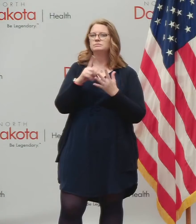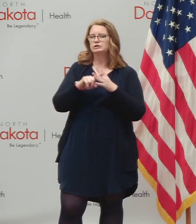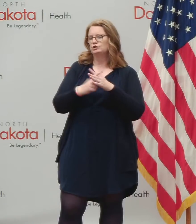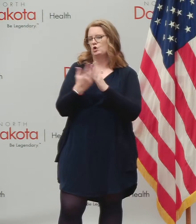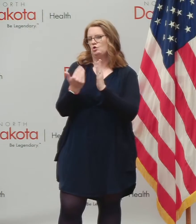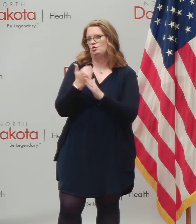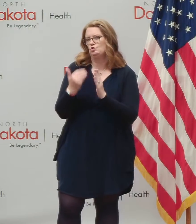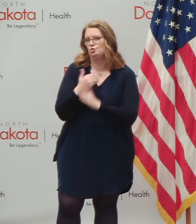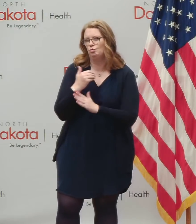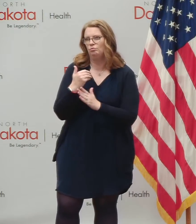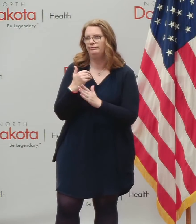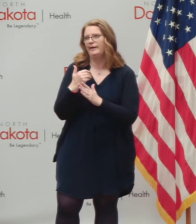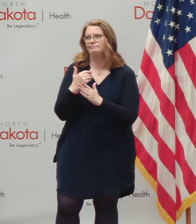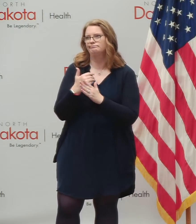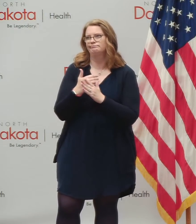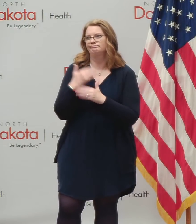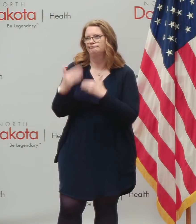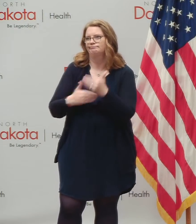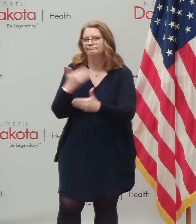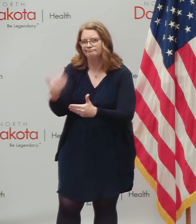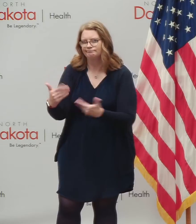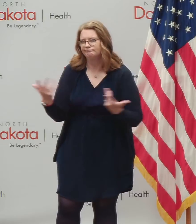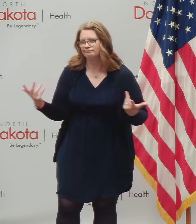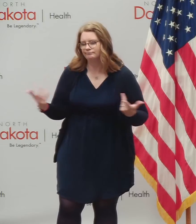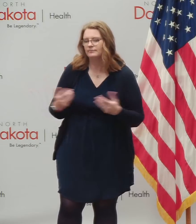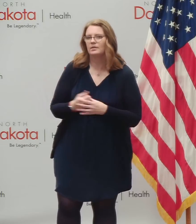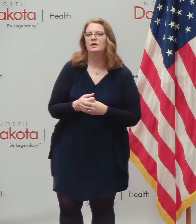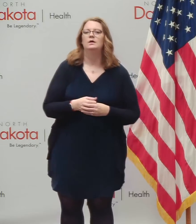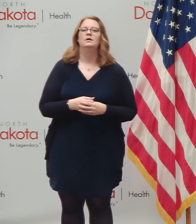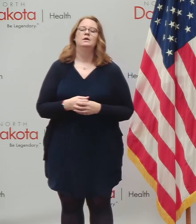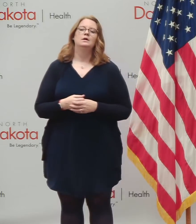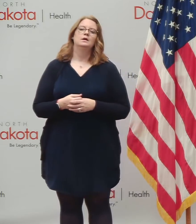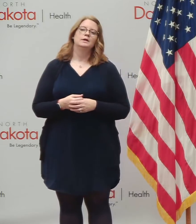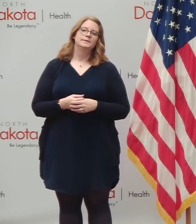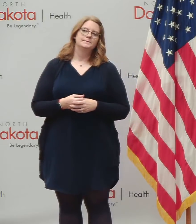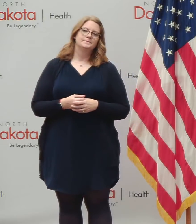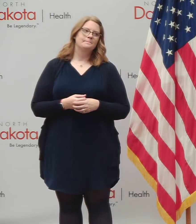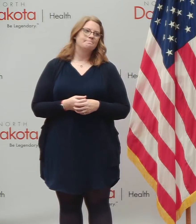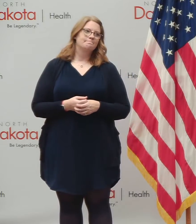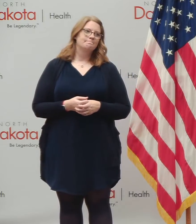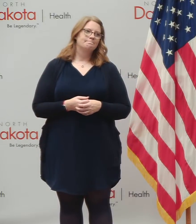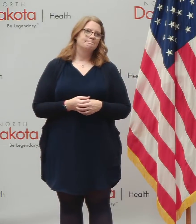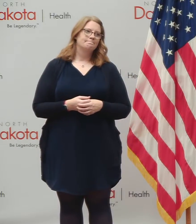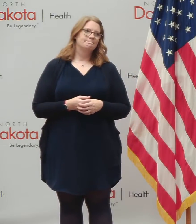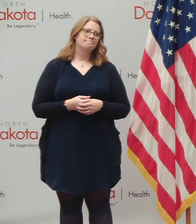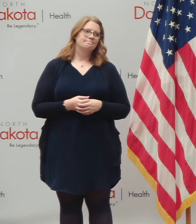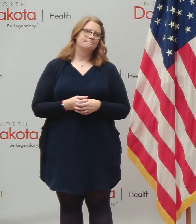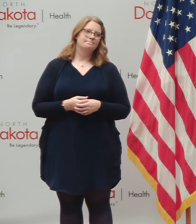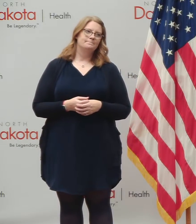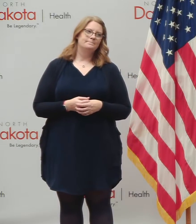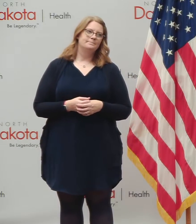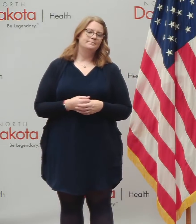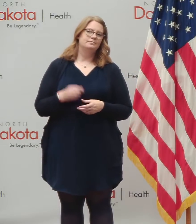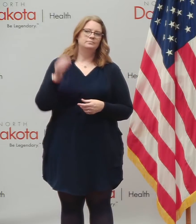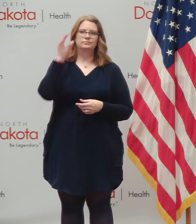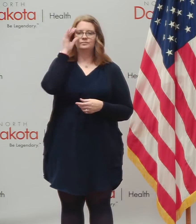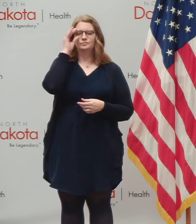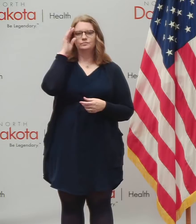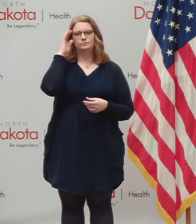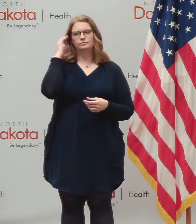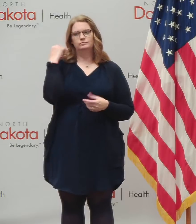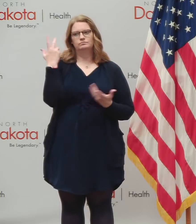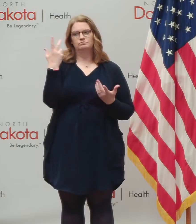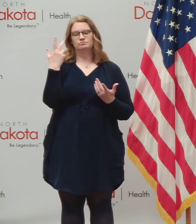Well, I said one of the things that would be positive is all relative. I mean, when we see